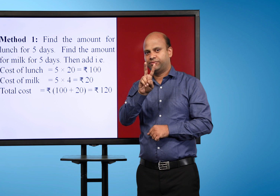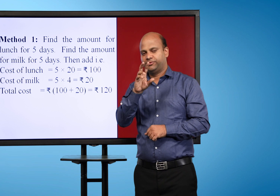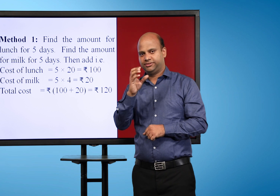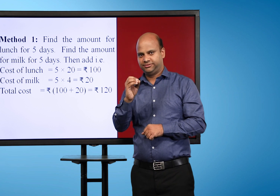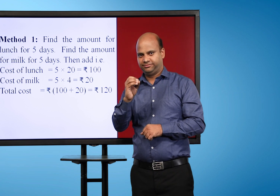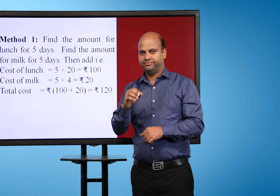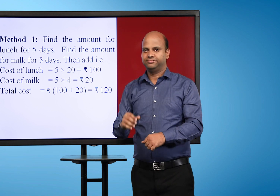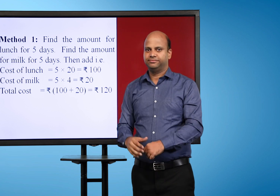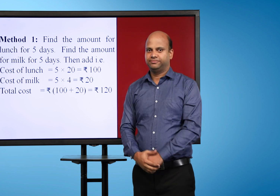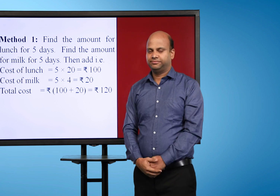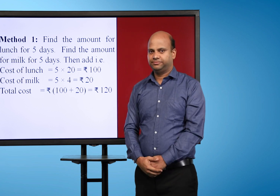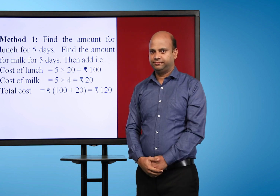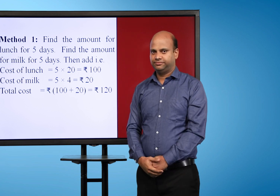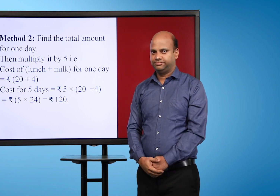100 plus 20.